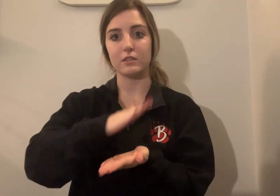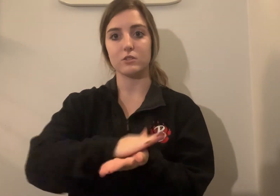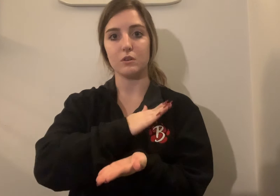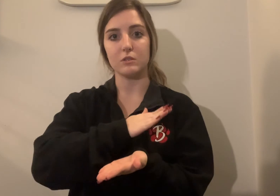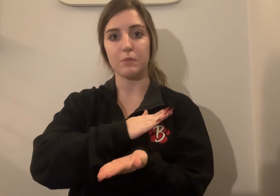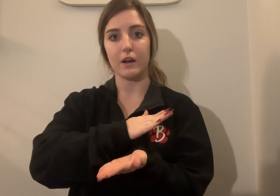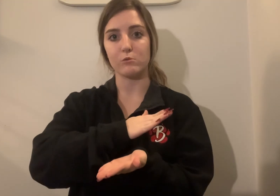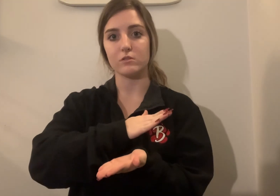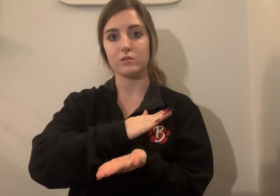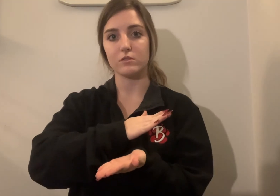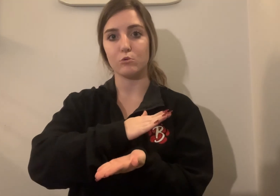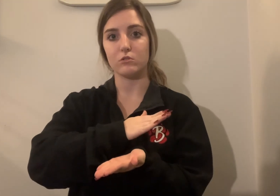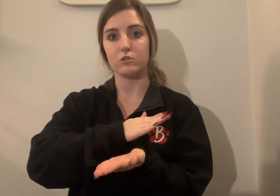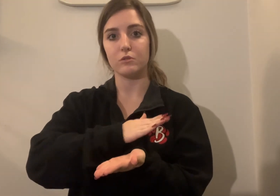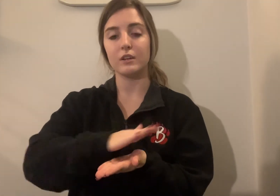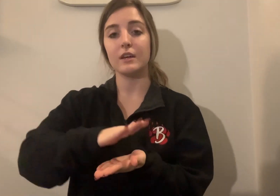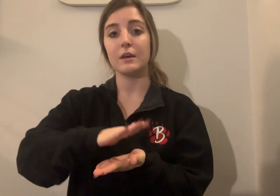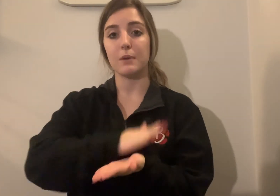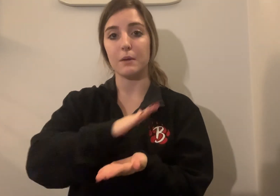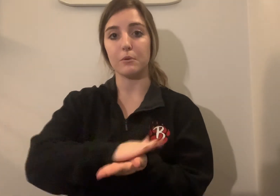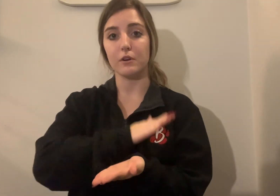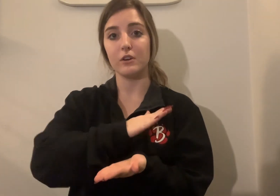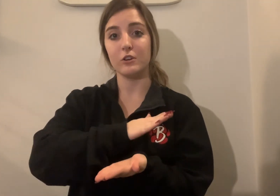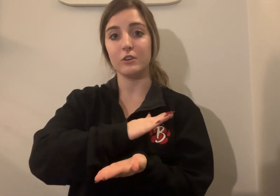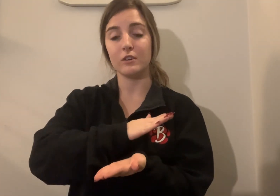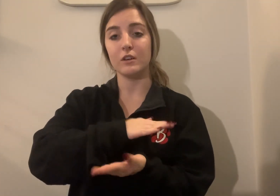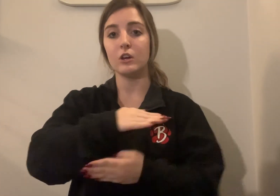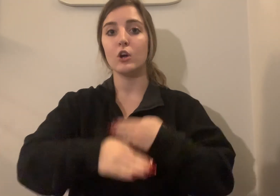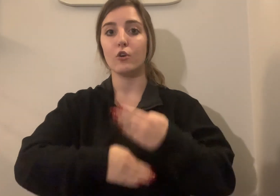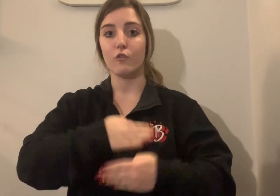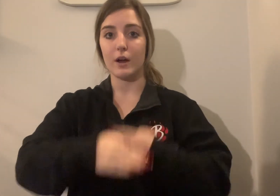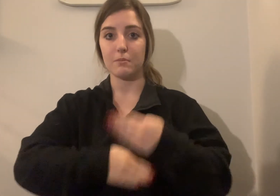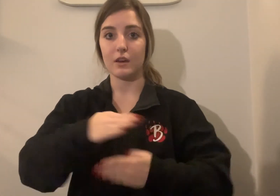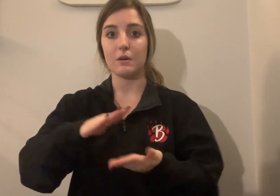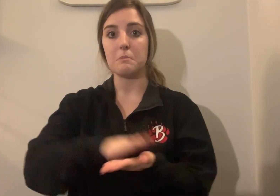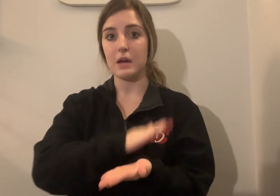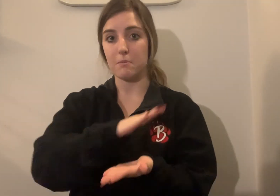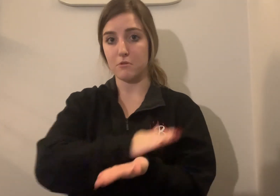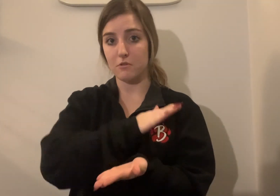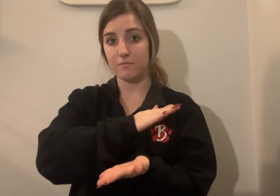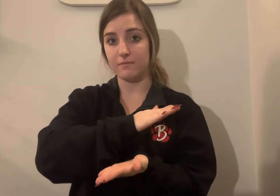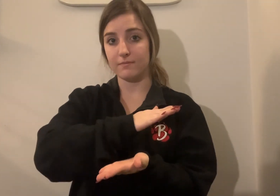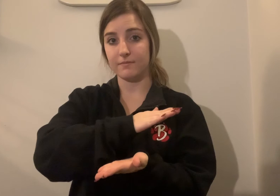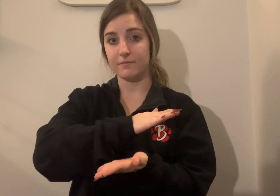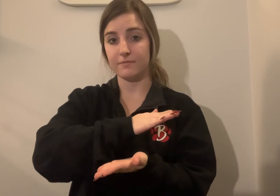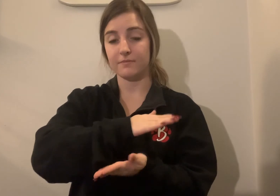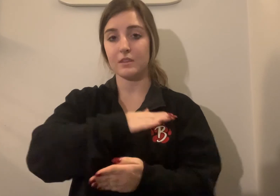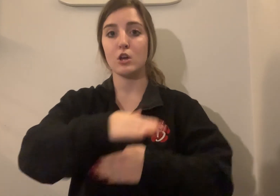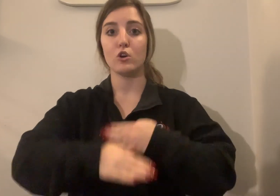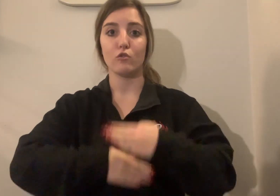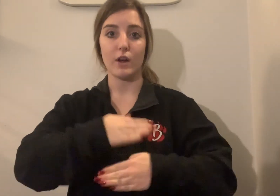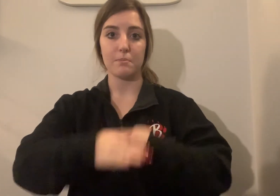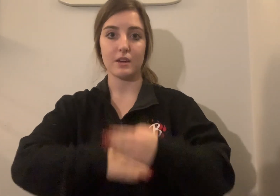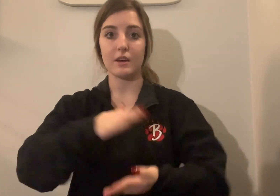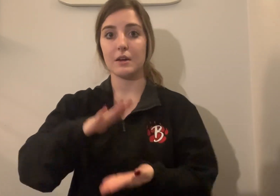twice backwards towards you. Paper. Wrapping paper. Wrapping